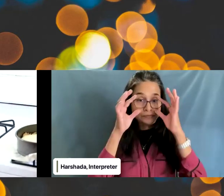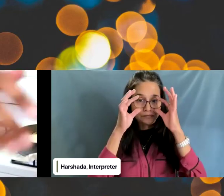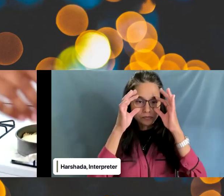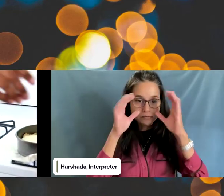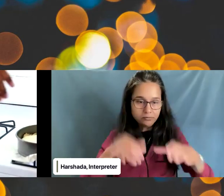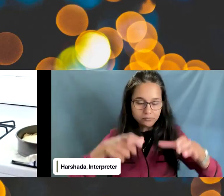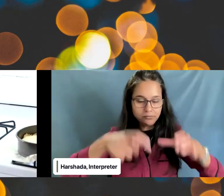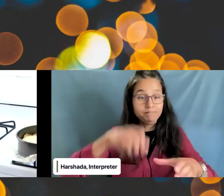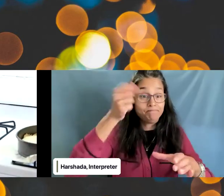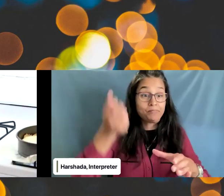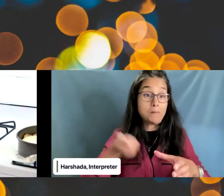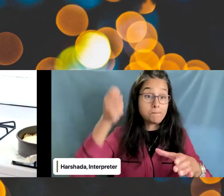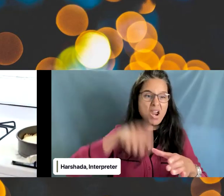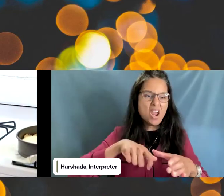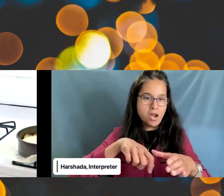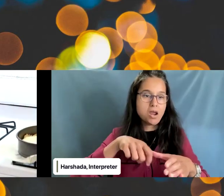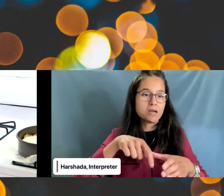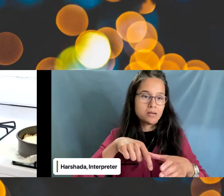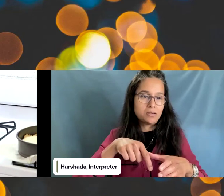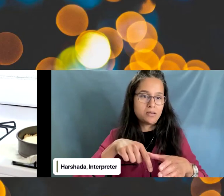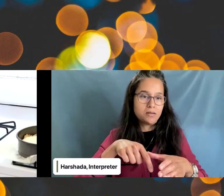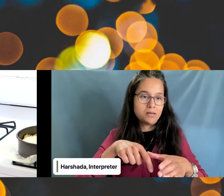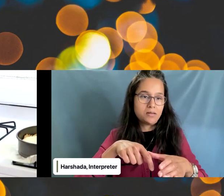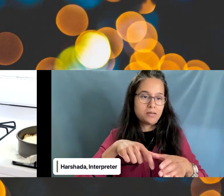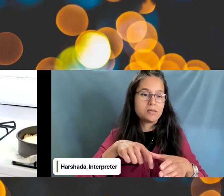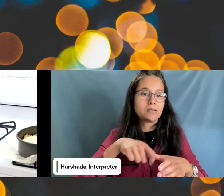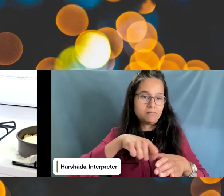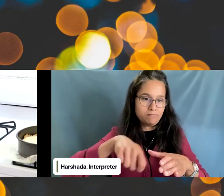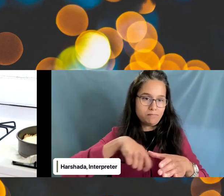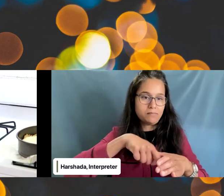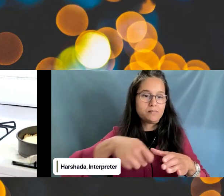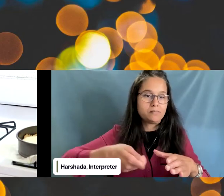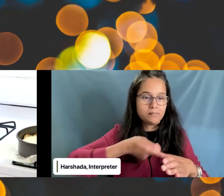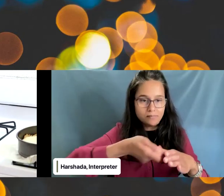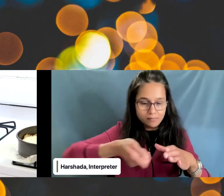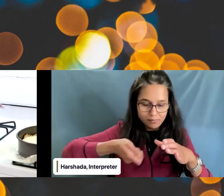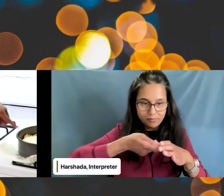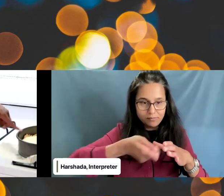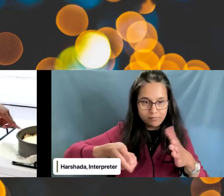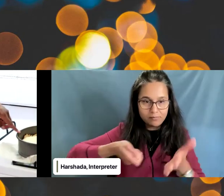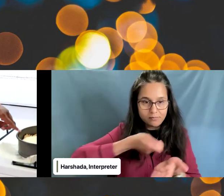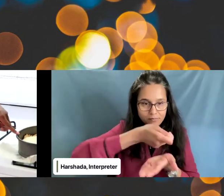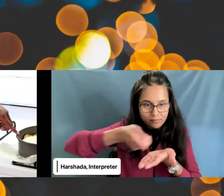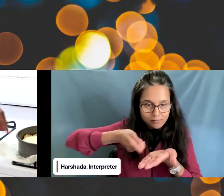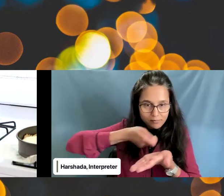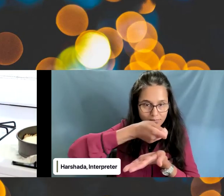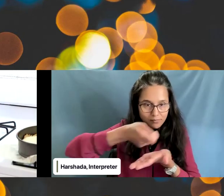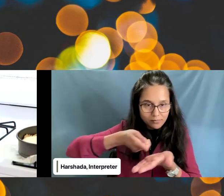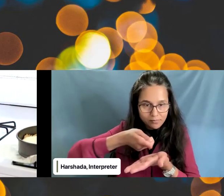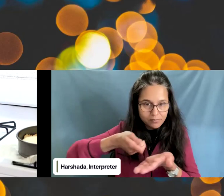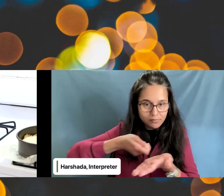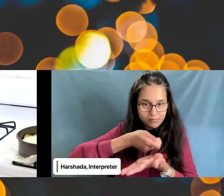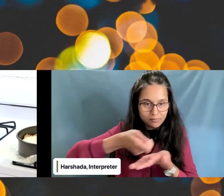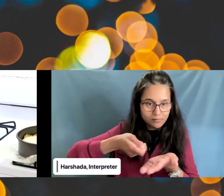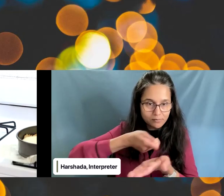Hope that's clear enough. Put some right in the middle. And remember, keep your springform pan around this. I just